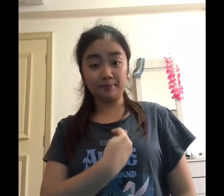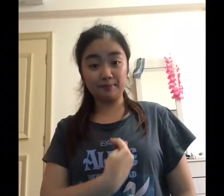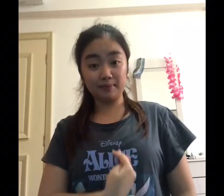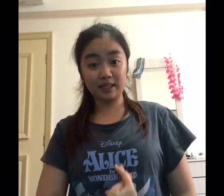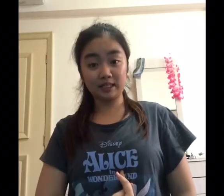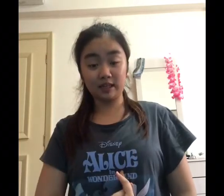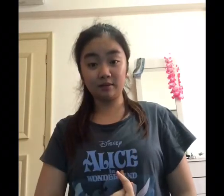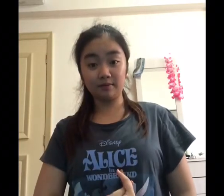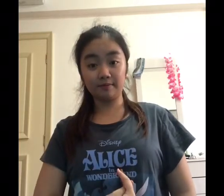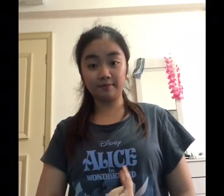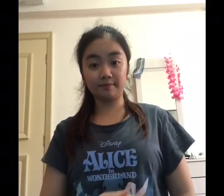pity.